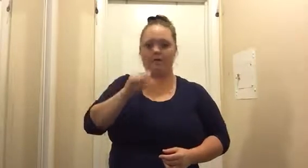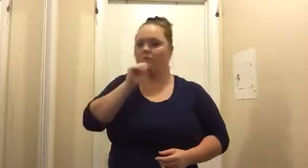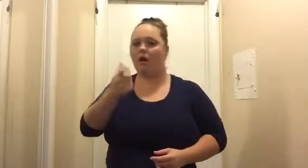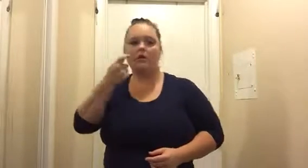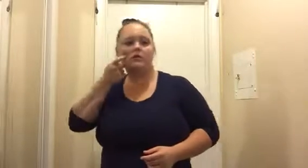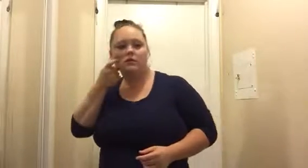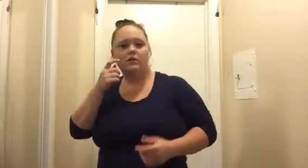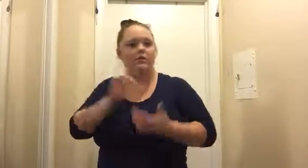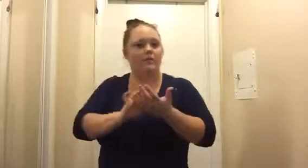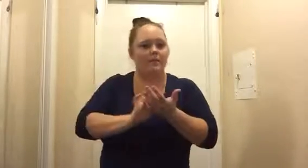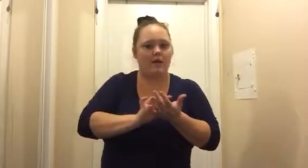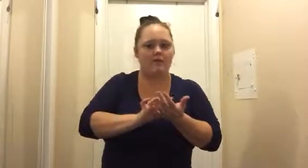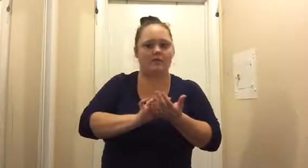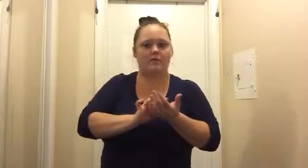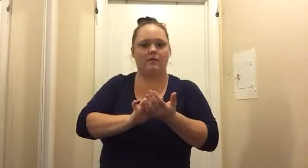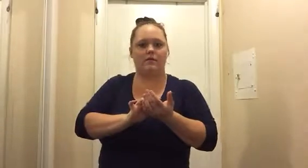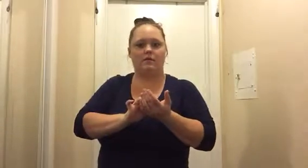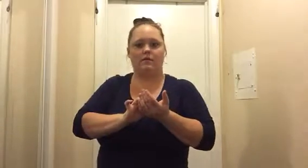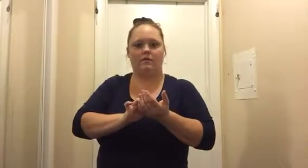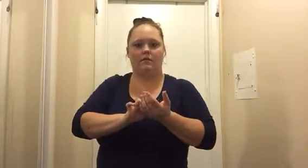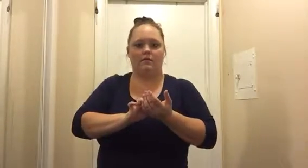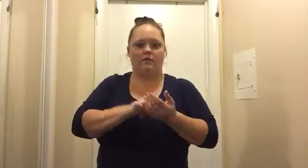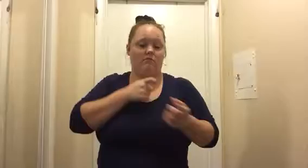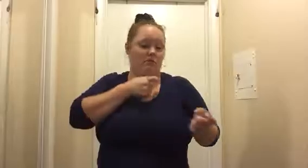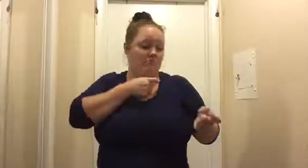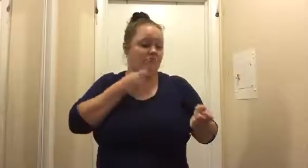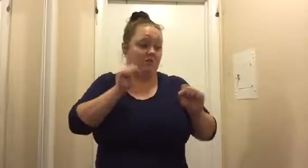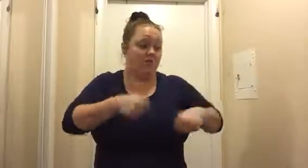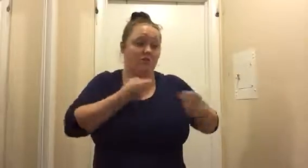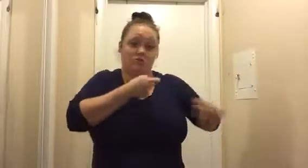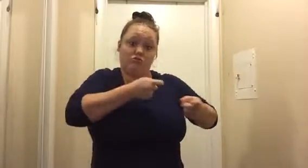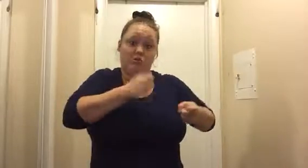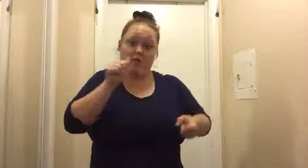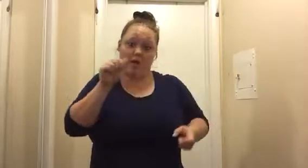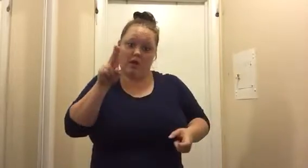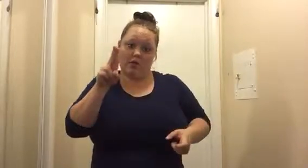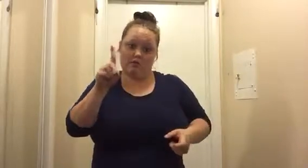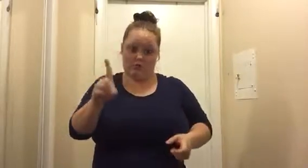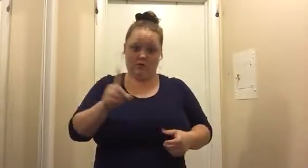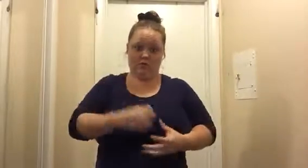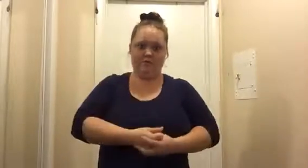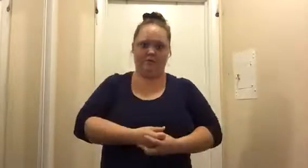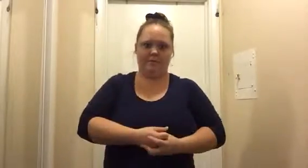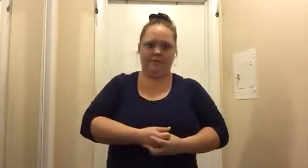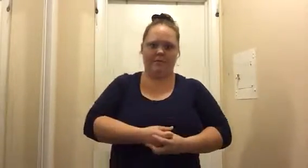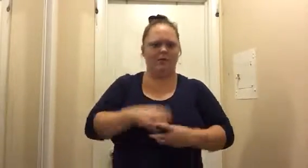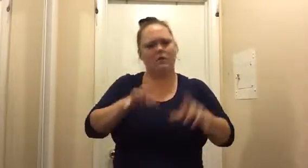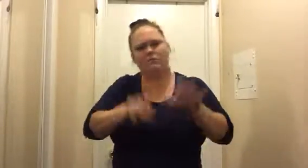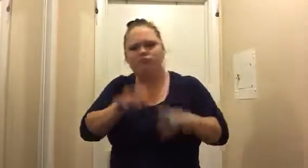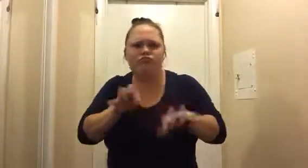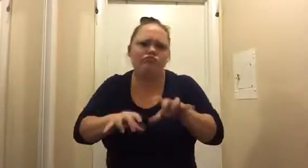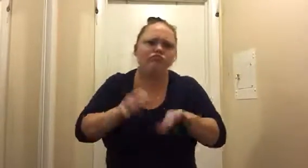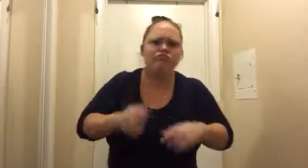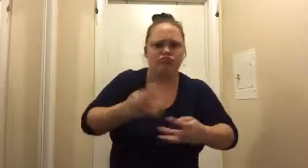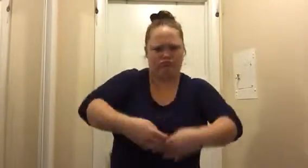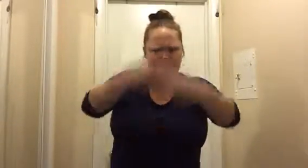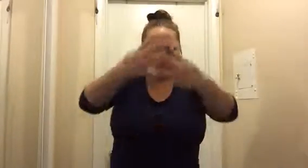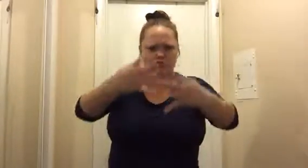since 1994. As I was searching, a book popped up, the rather boldly named The Cure for